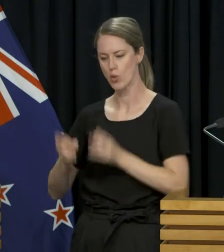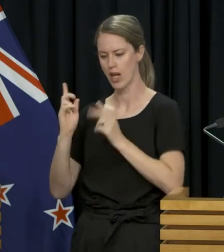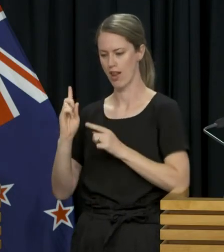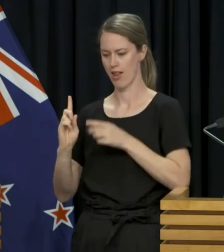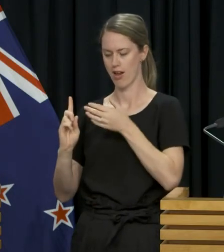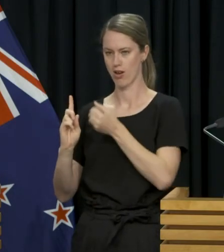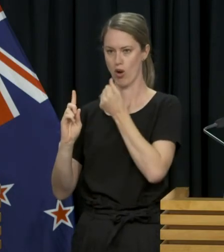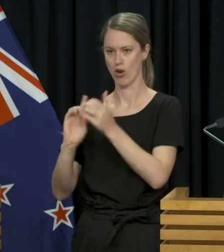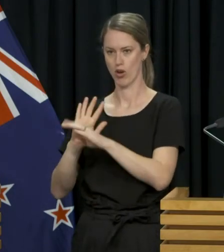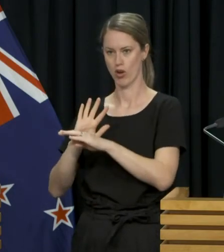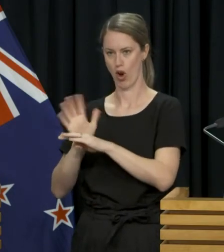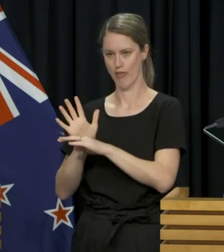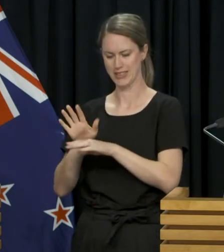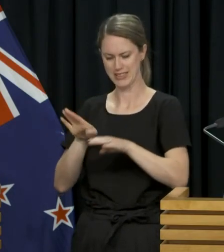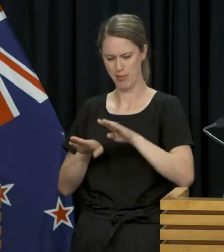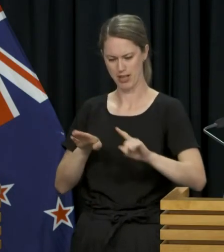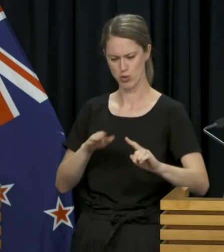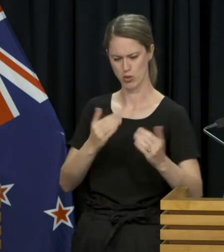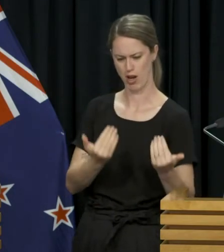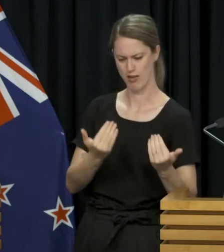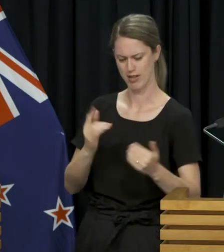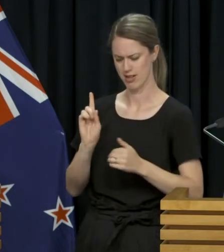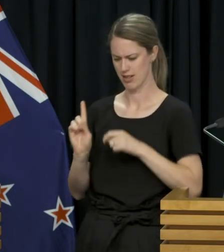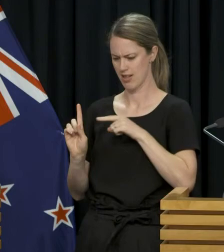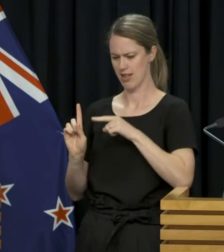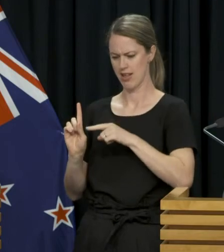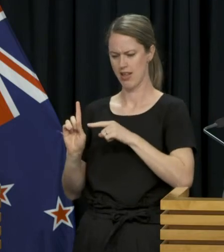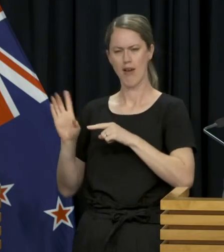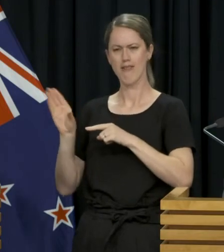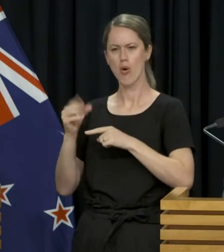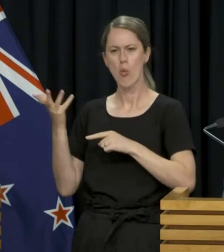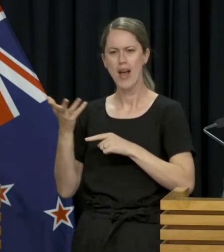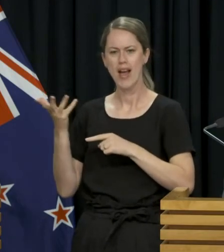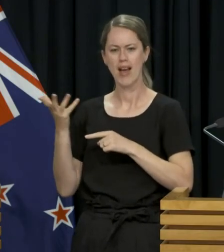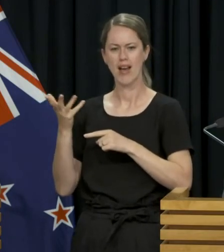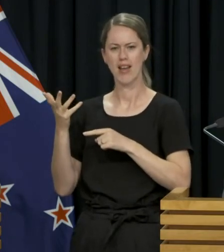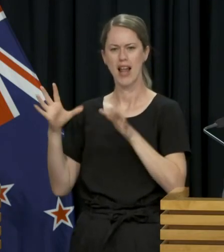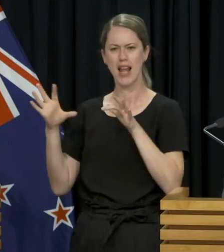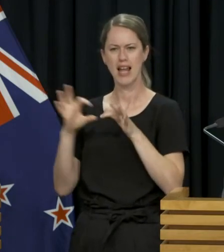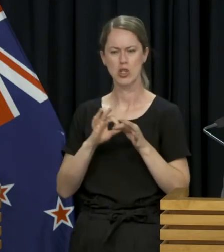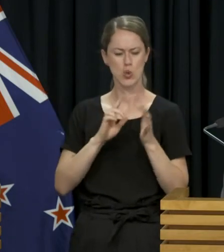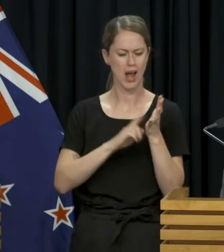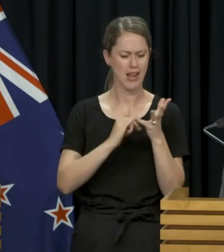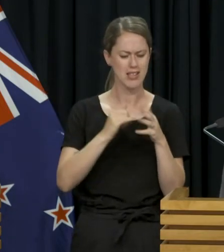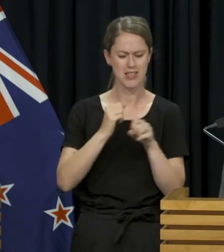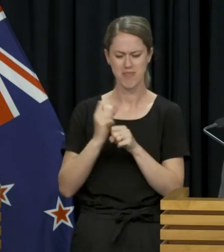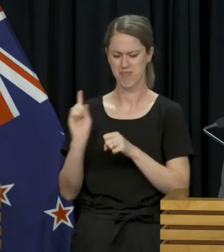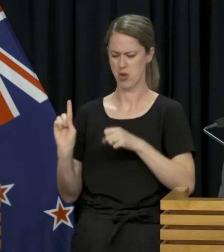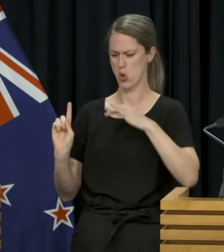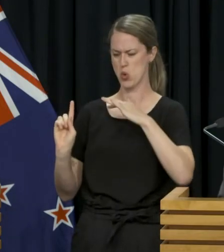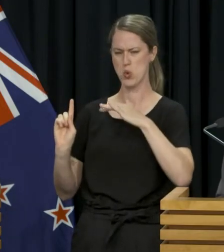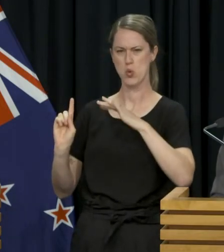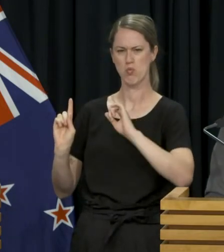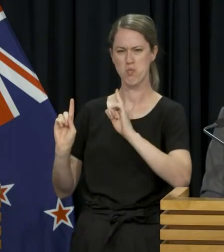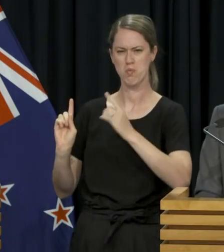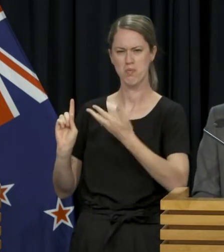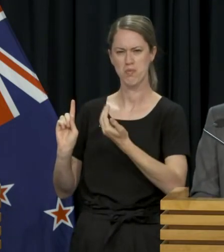they been contacted and interviewed to find out if they've got any links to LSG, Sky Chefs, all this family? So